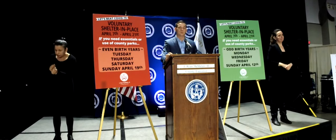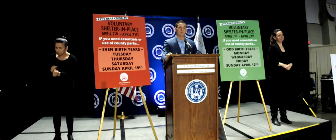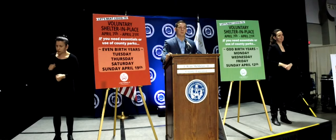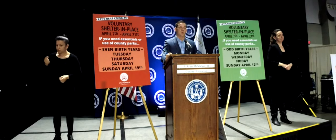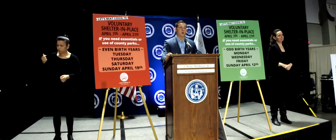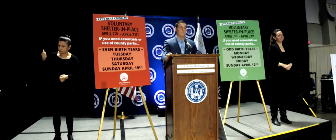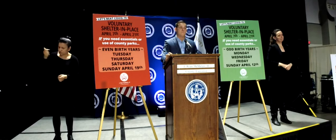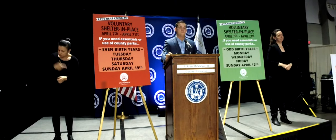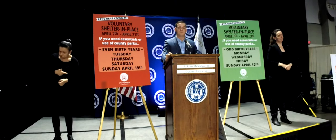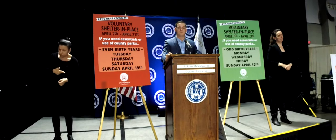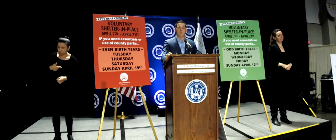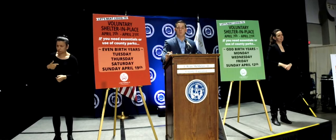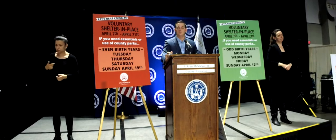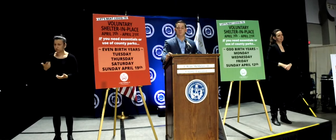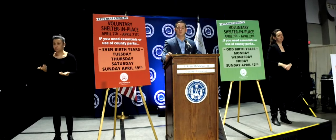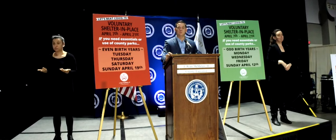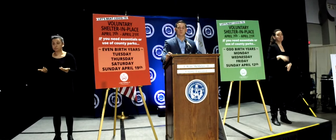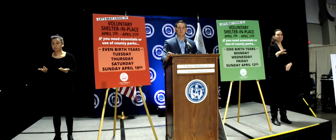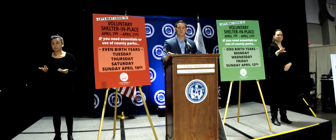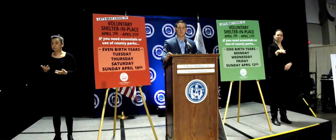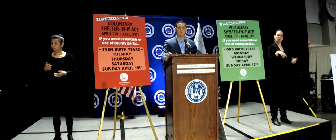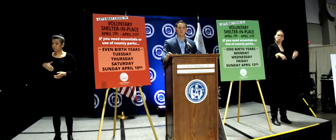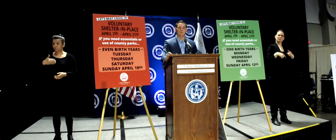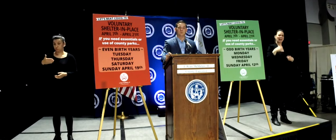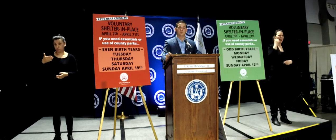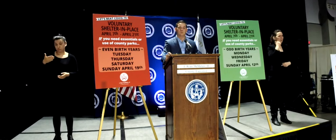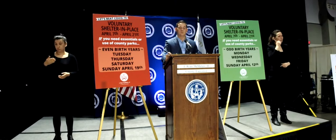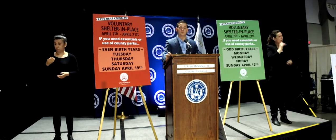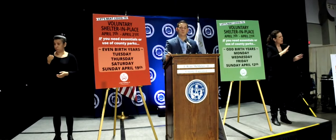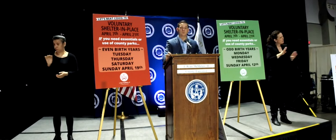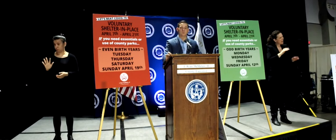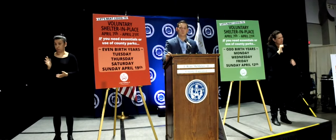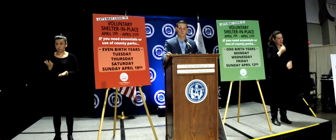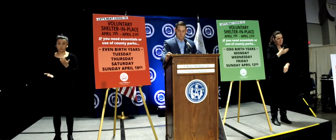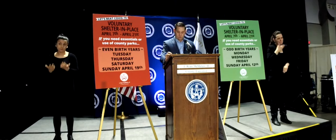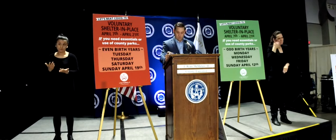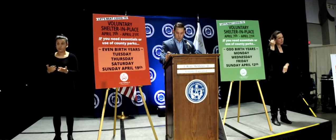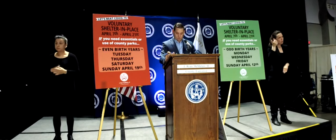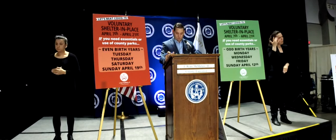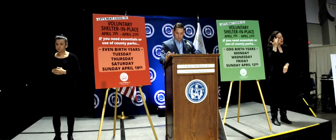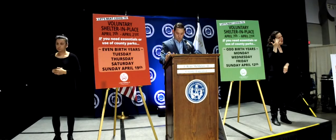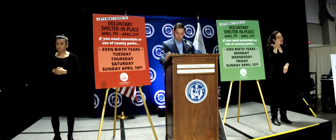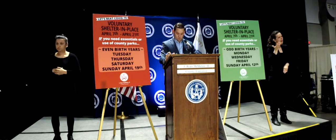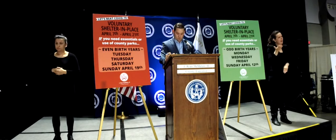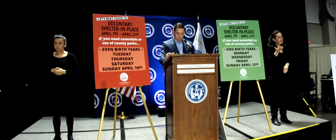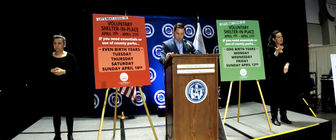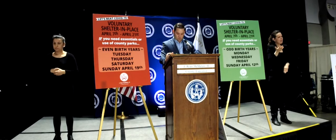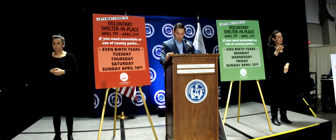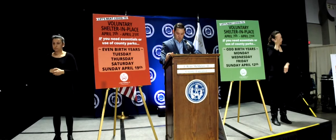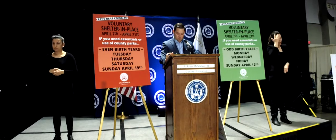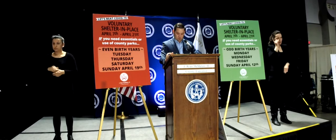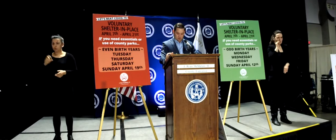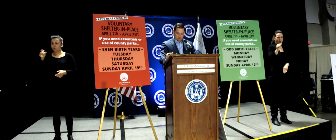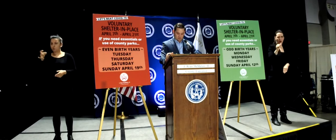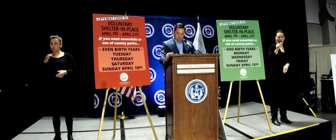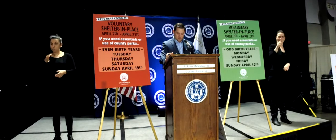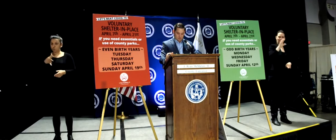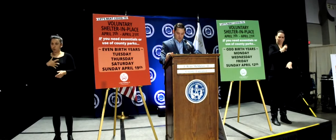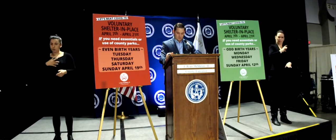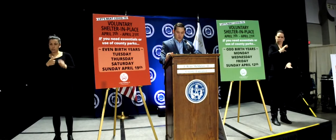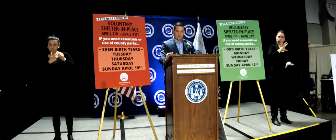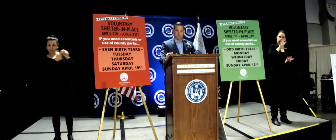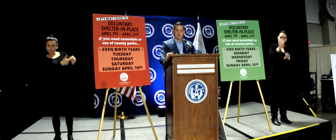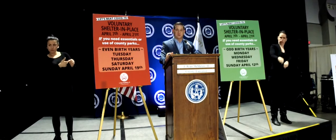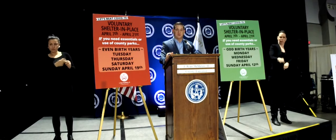them the message? Maybe they will. Yeah. Yep. I'll change my question because I know you picked up on me, Yes. wording something